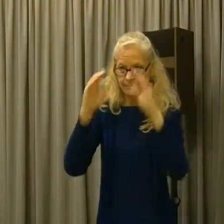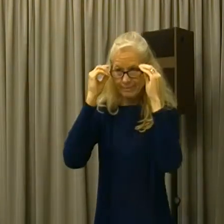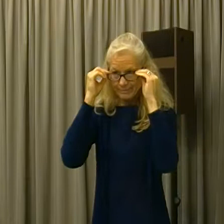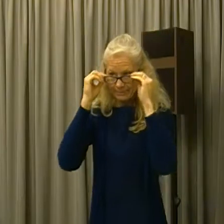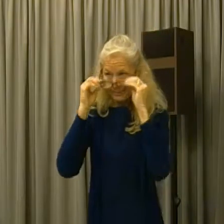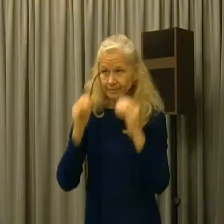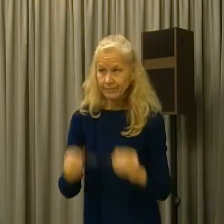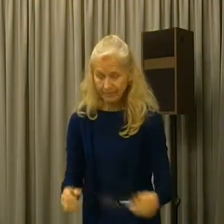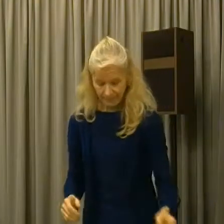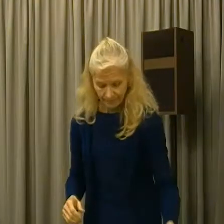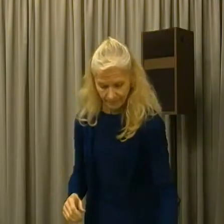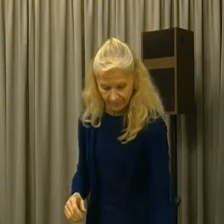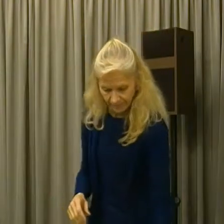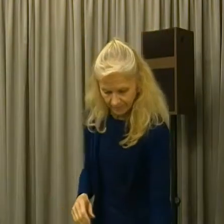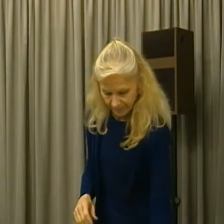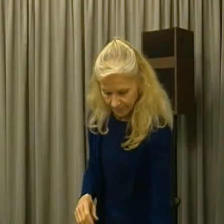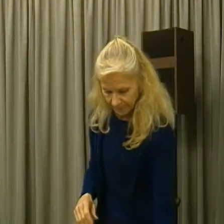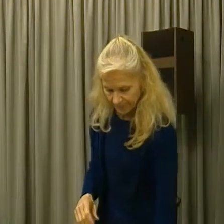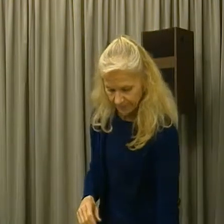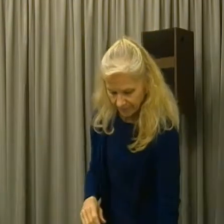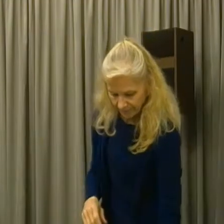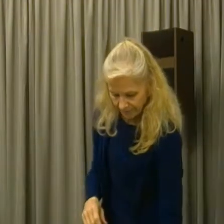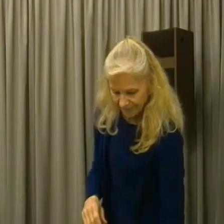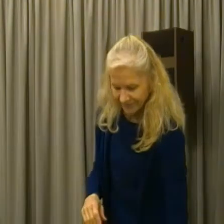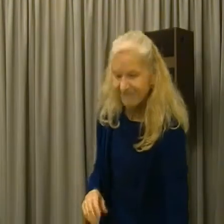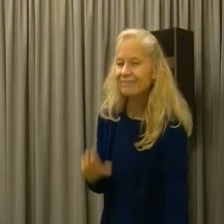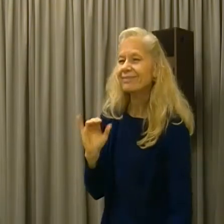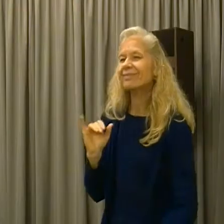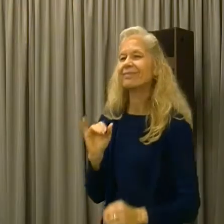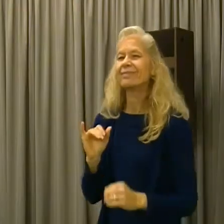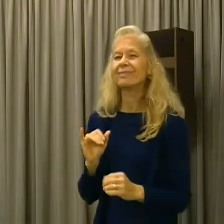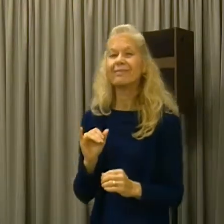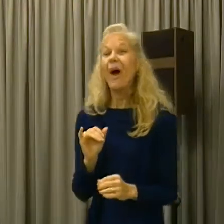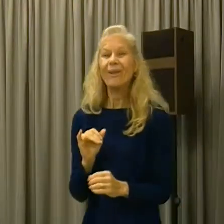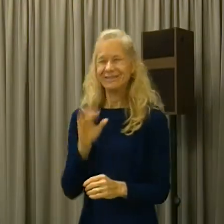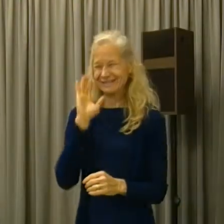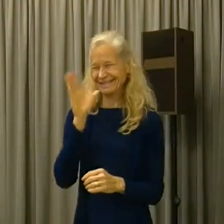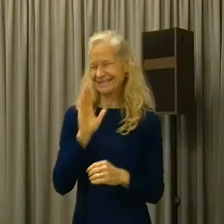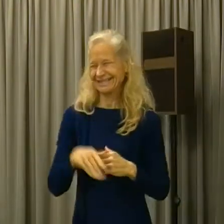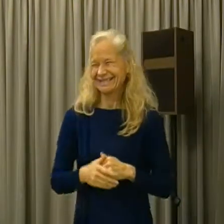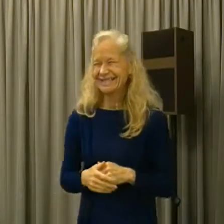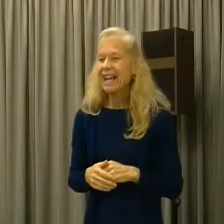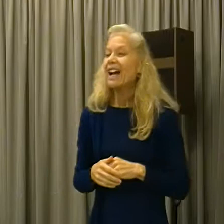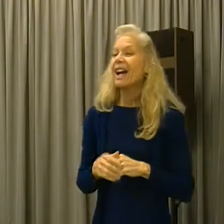I forgot my thumb drive this morning, so you'll be without an overhead outline.